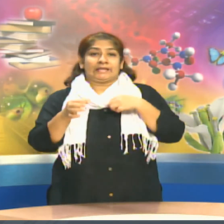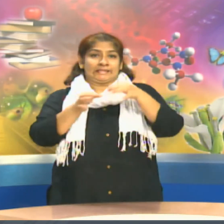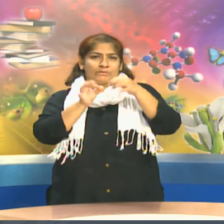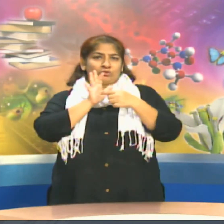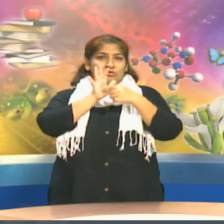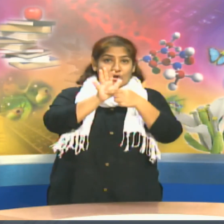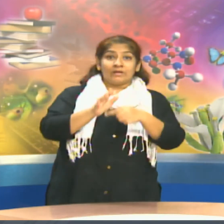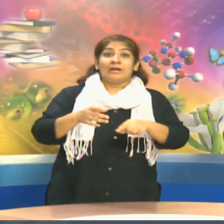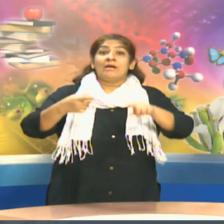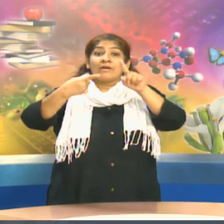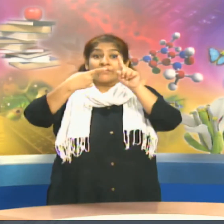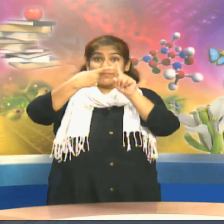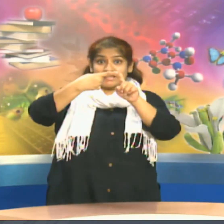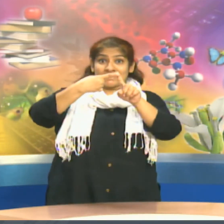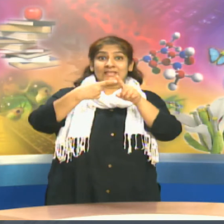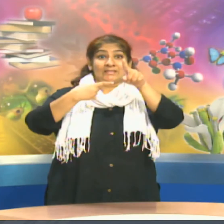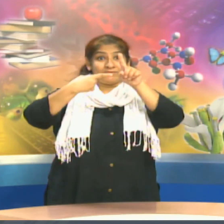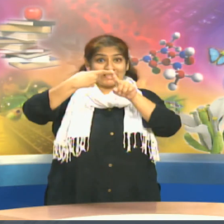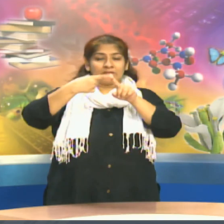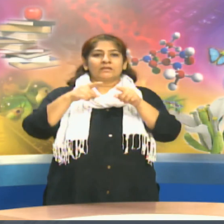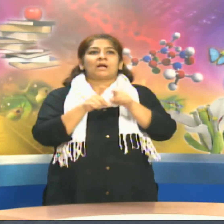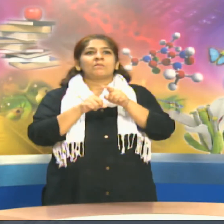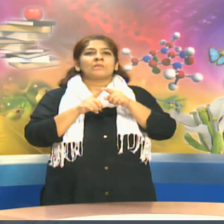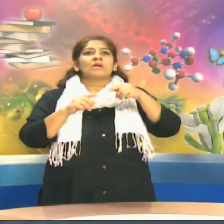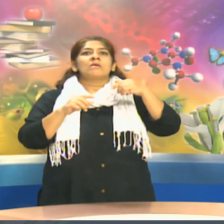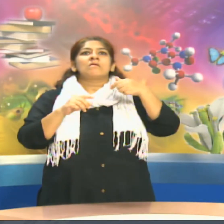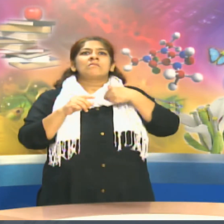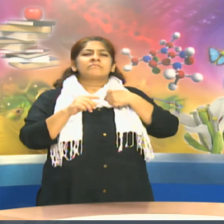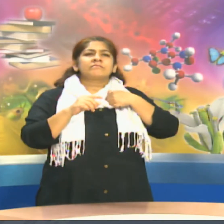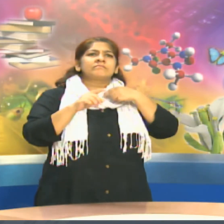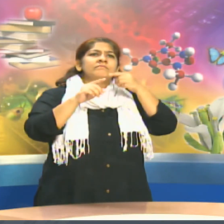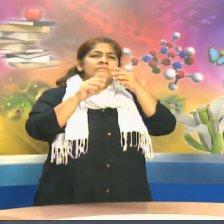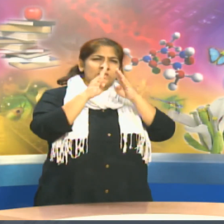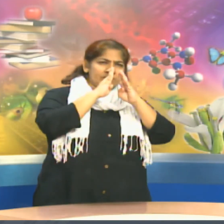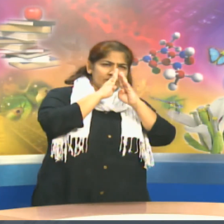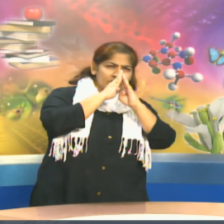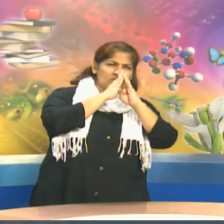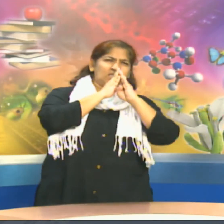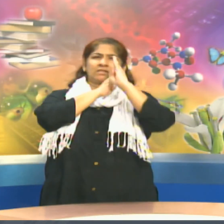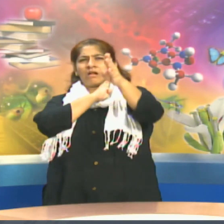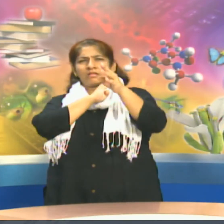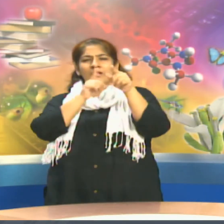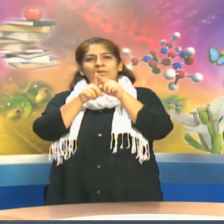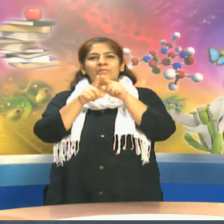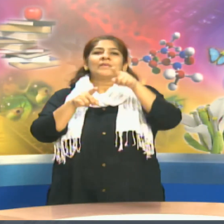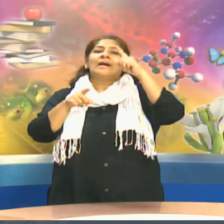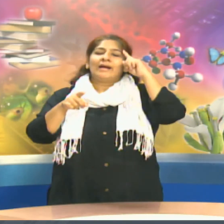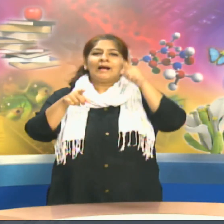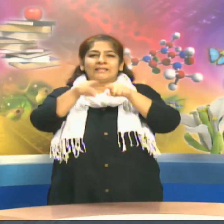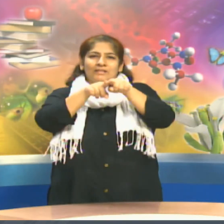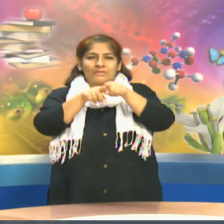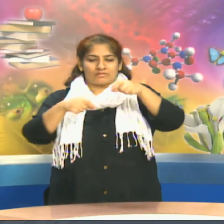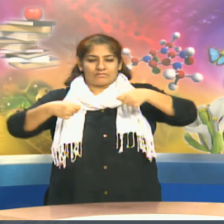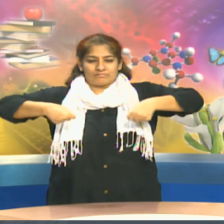way, because these are also important. The first point which we saw is, we have